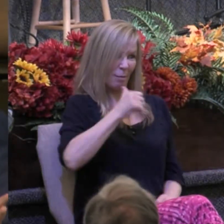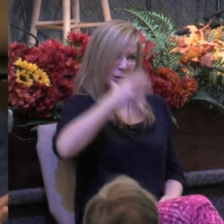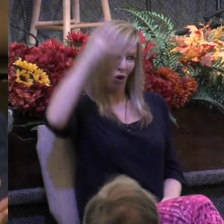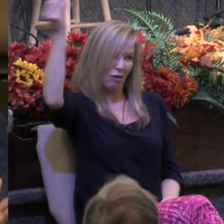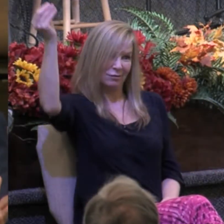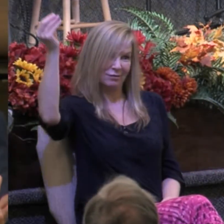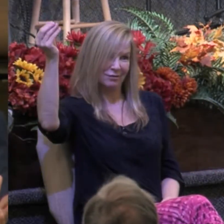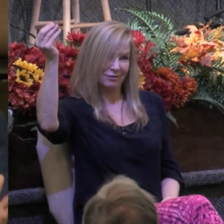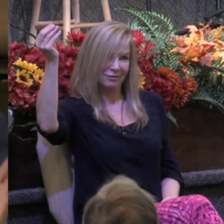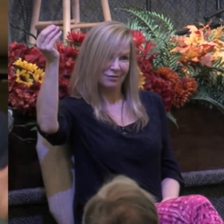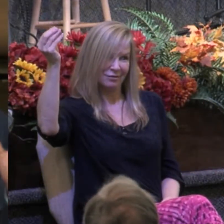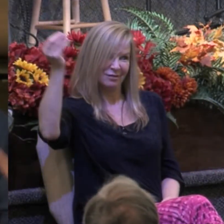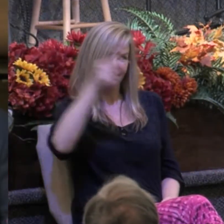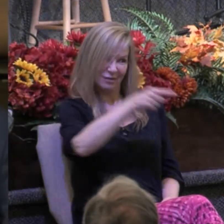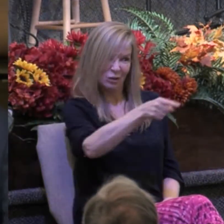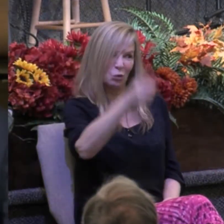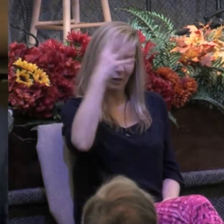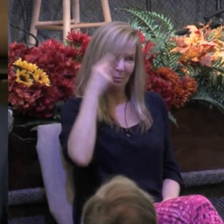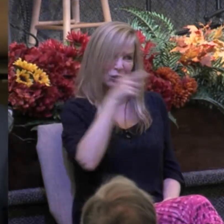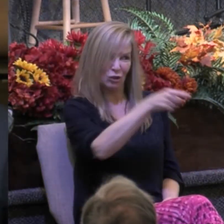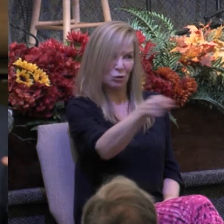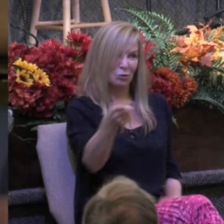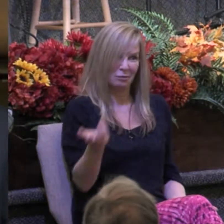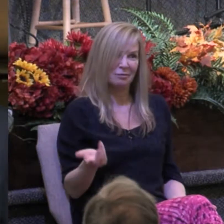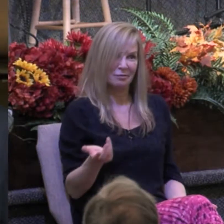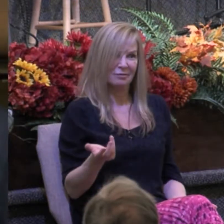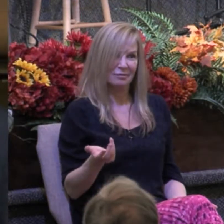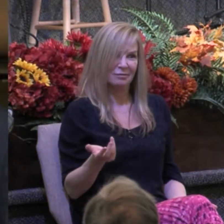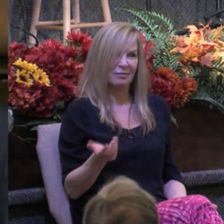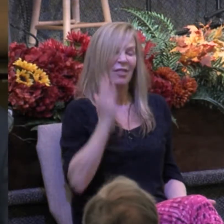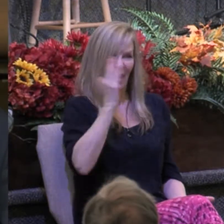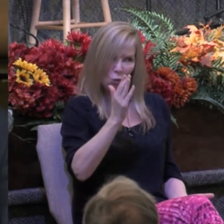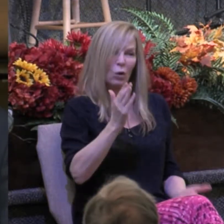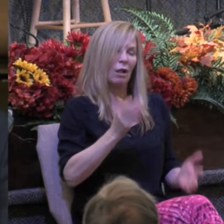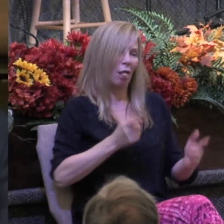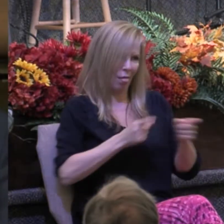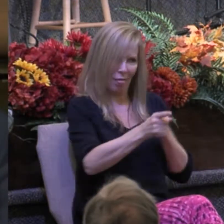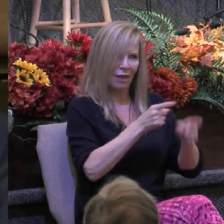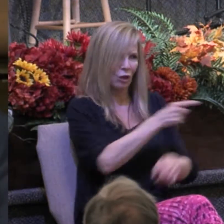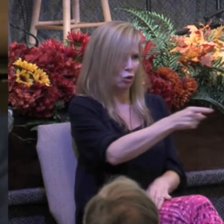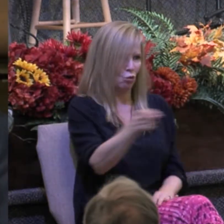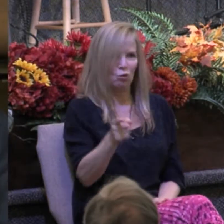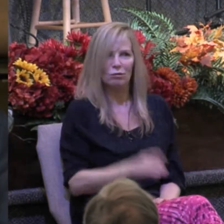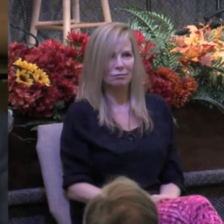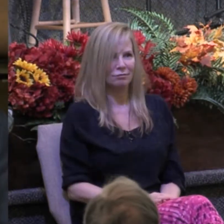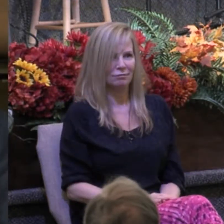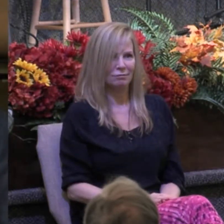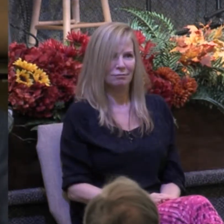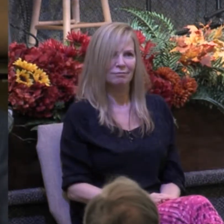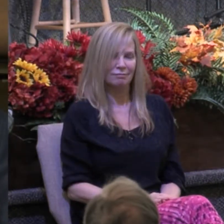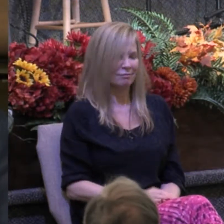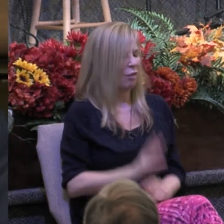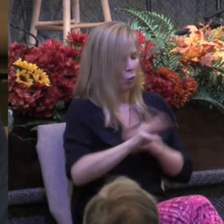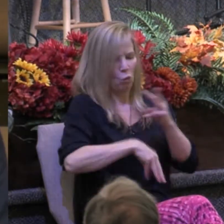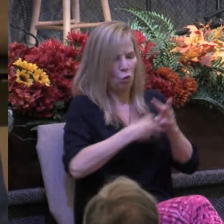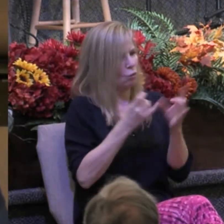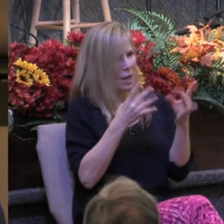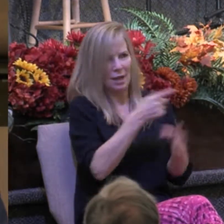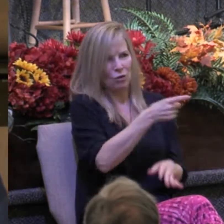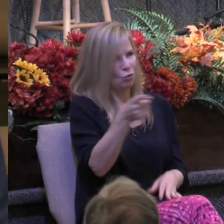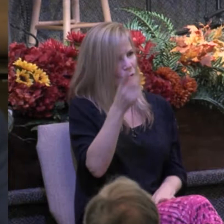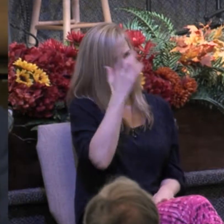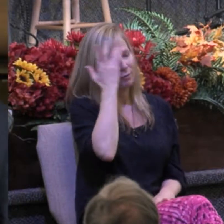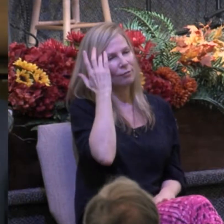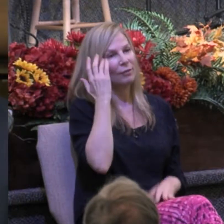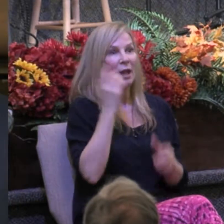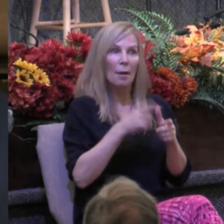anymore. So they're going to come after the apostles. They'll be now the target of the world's hatred. But